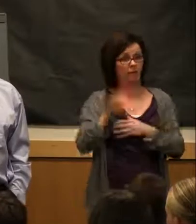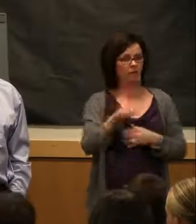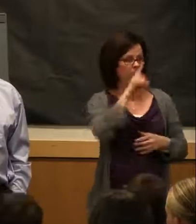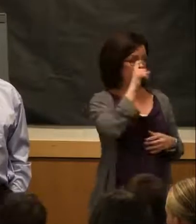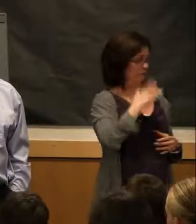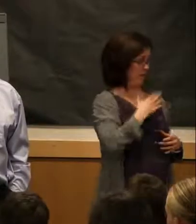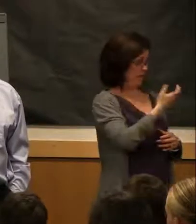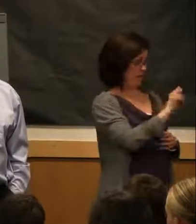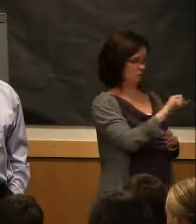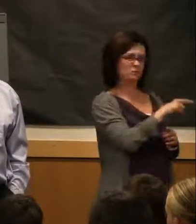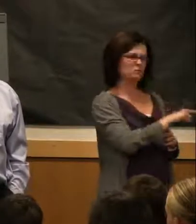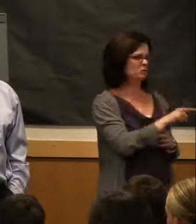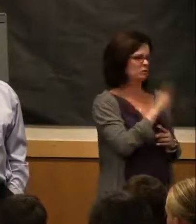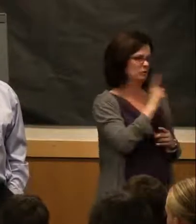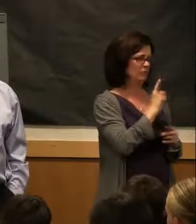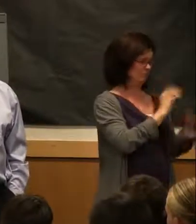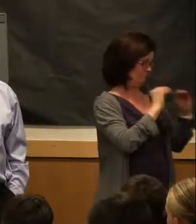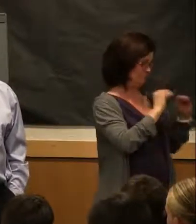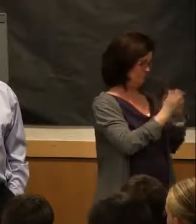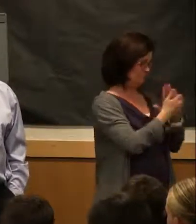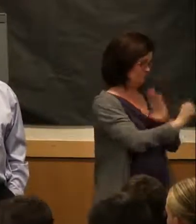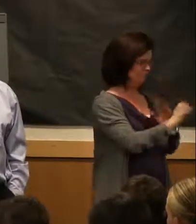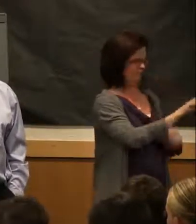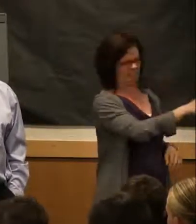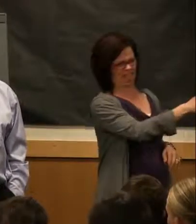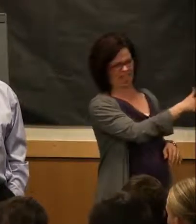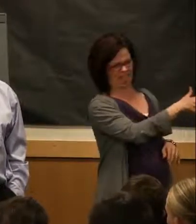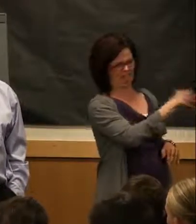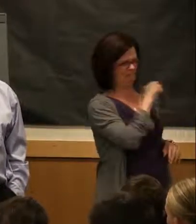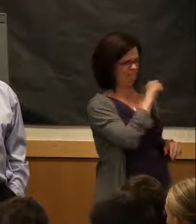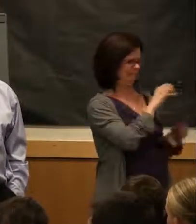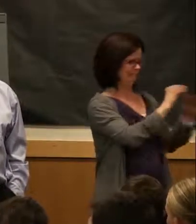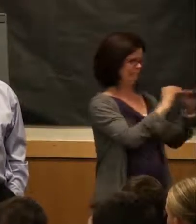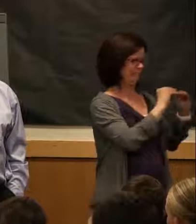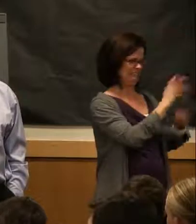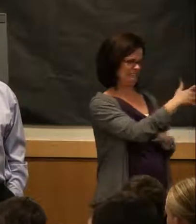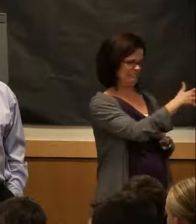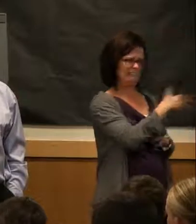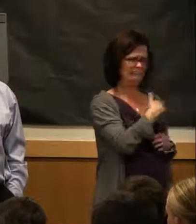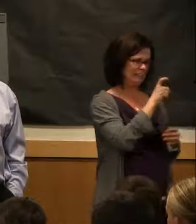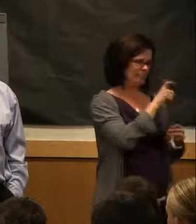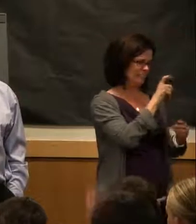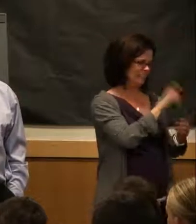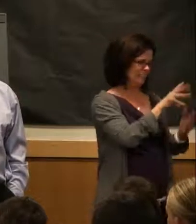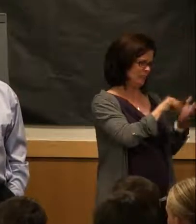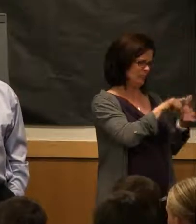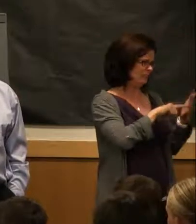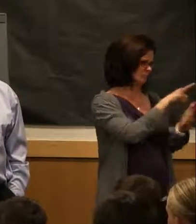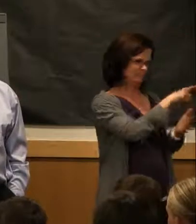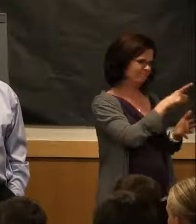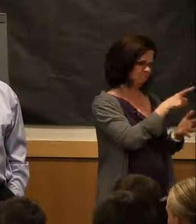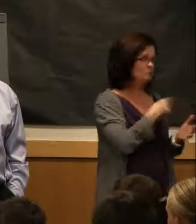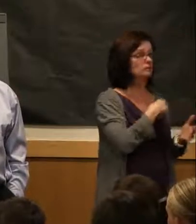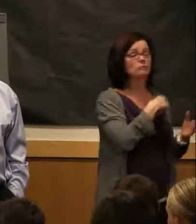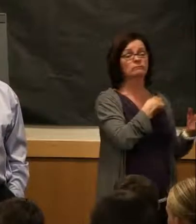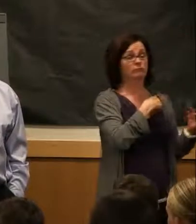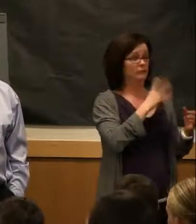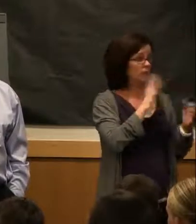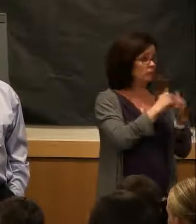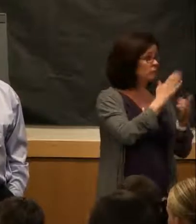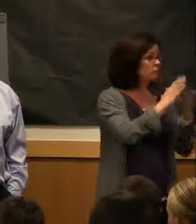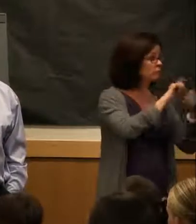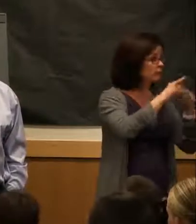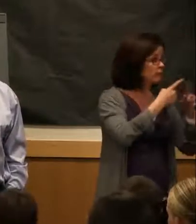great in giving me the skills that I needed to learn. So I talked with a few friends and